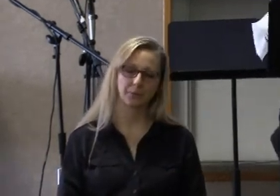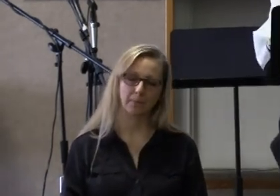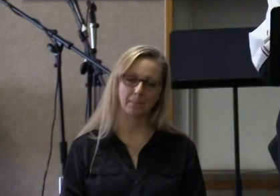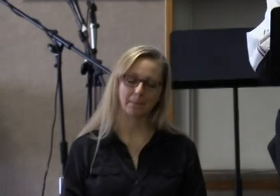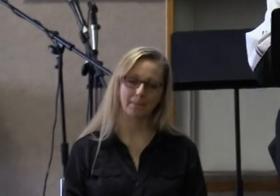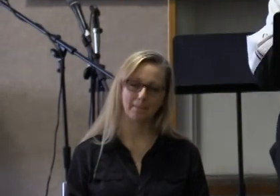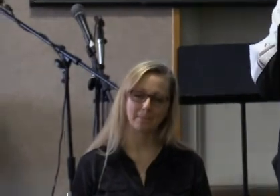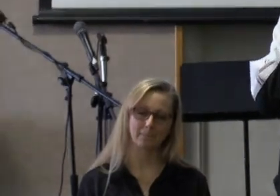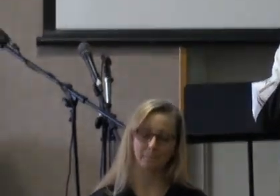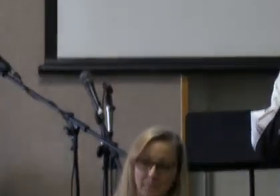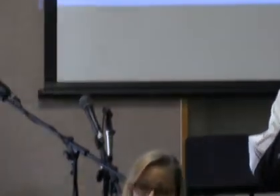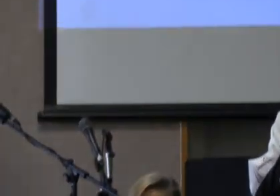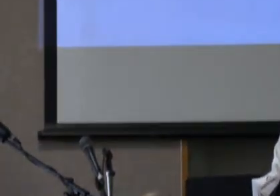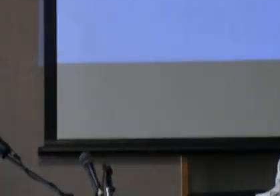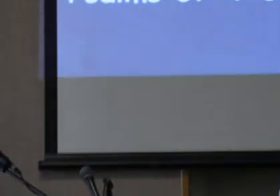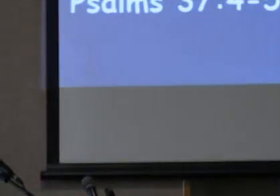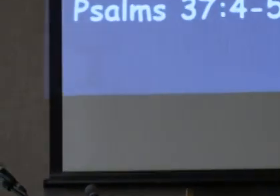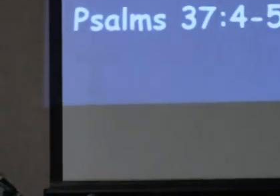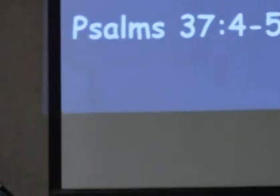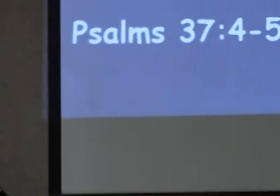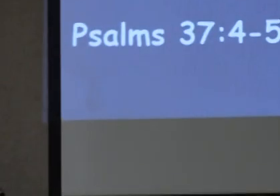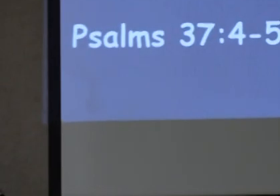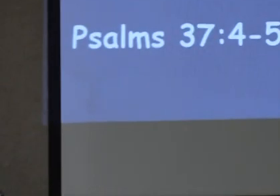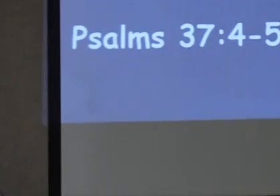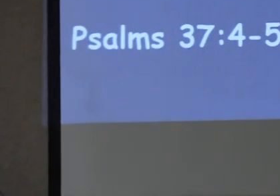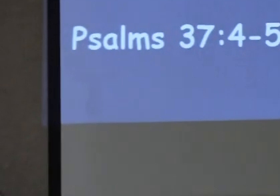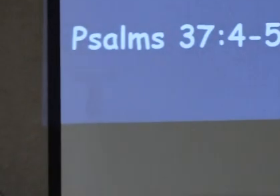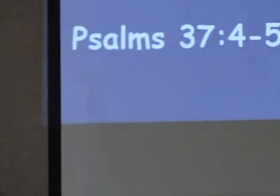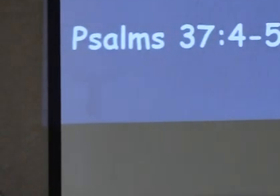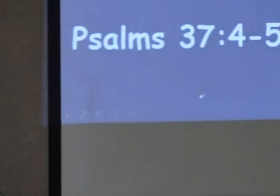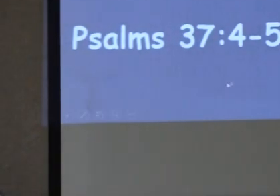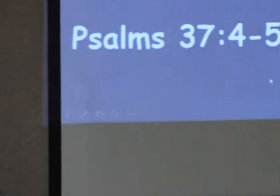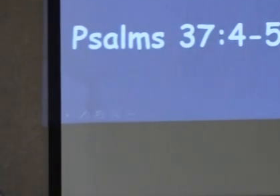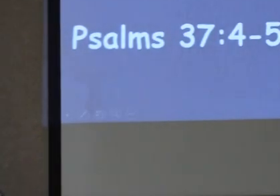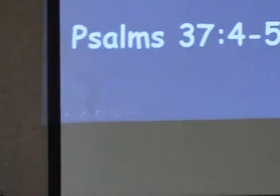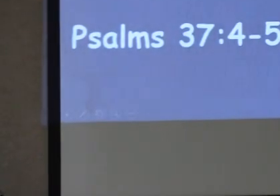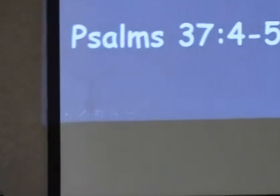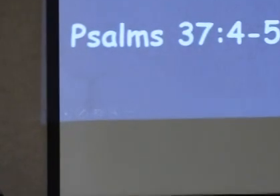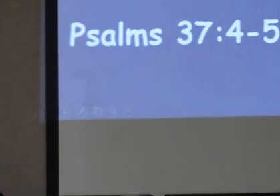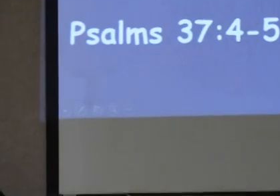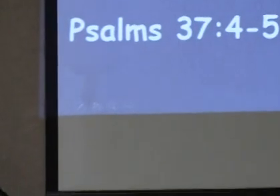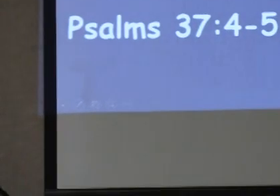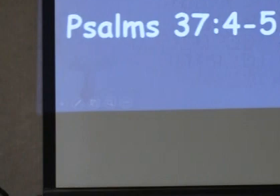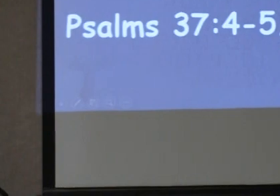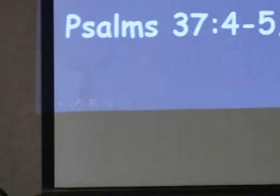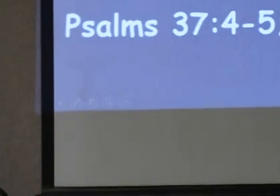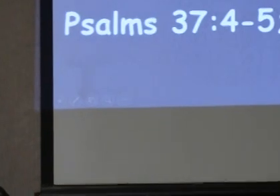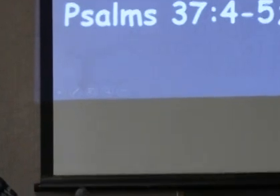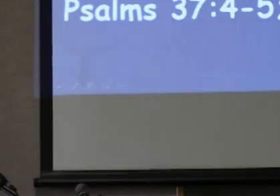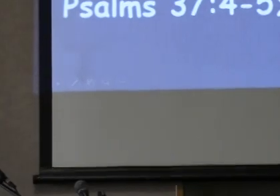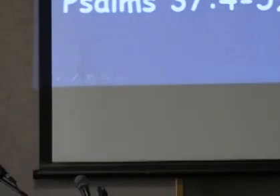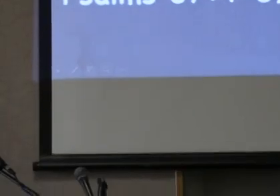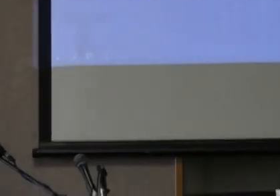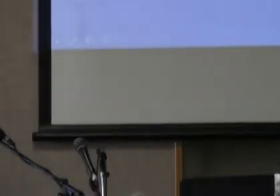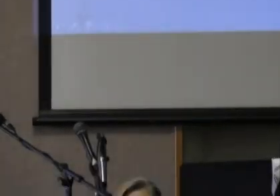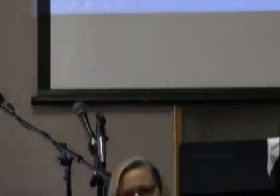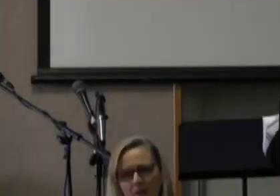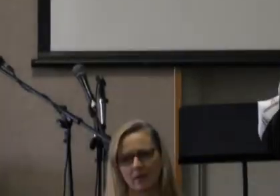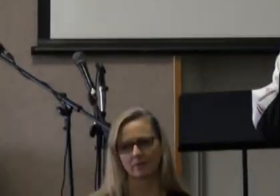the title of it is true anyways. We can't always get what we want, and sometimes that's a good thing, isn't it?